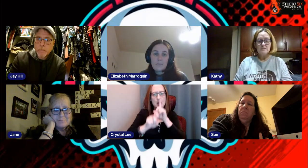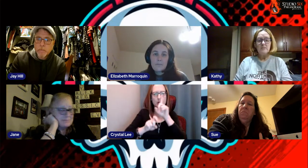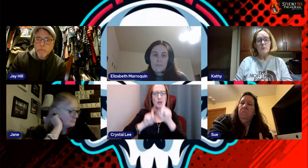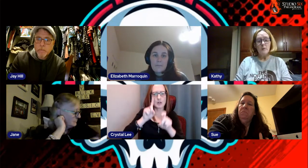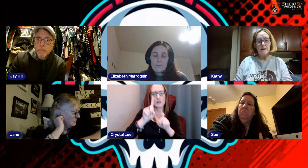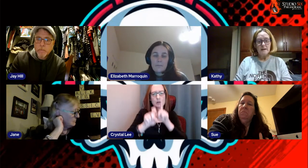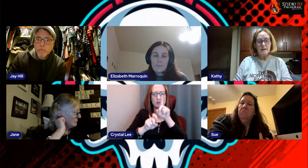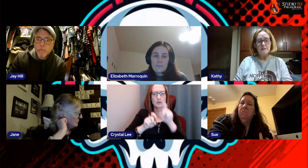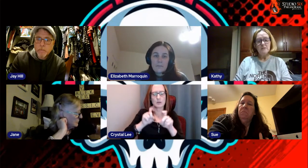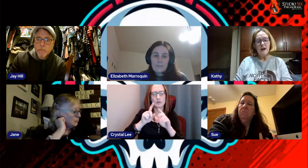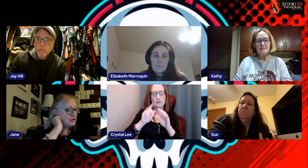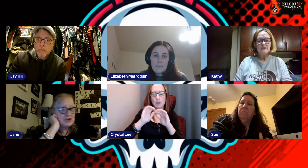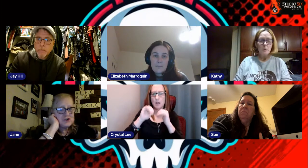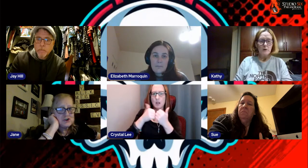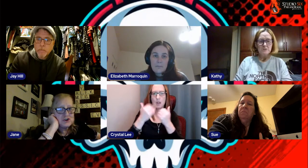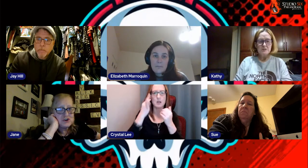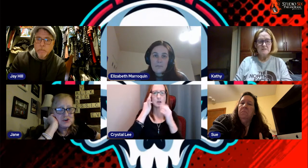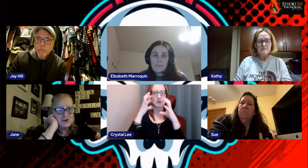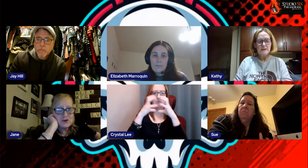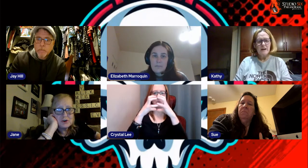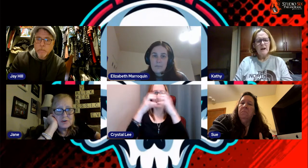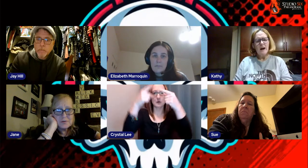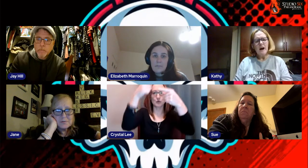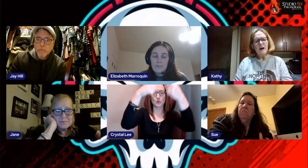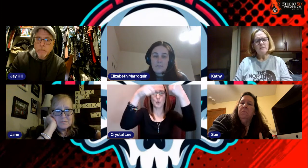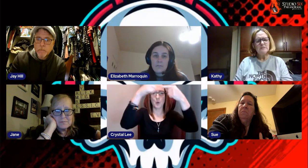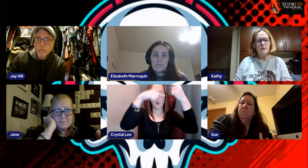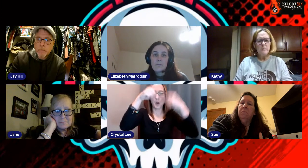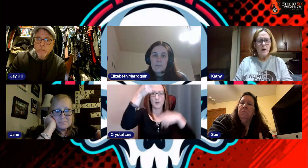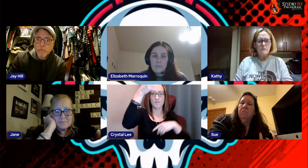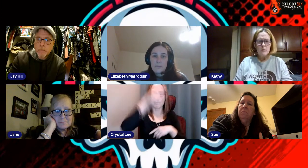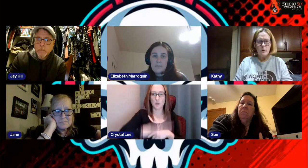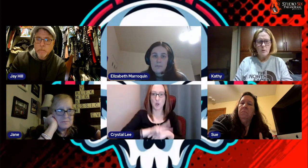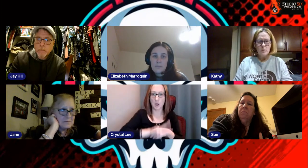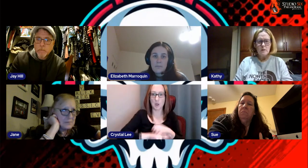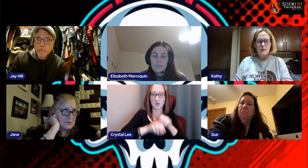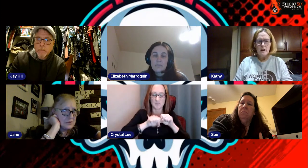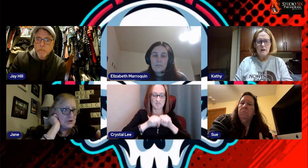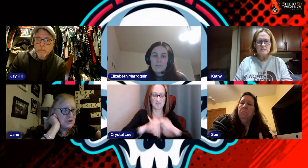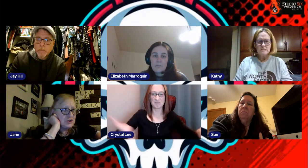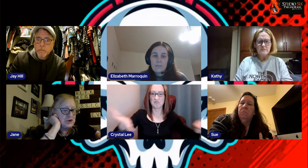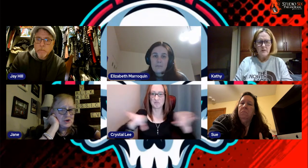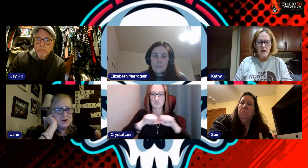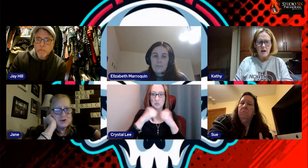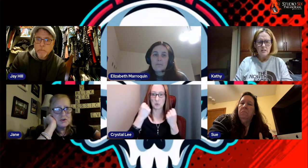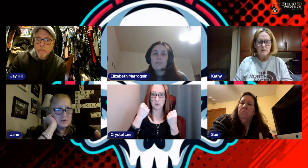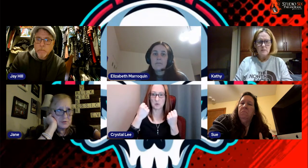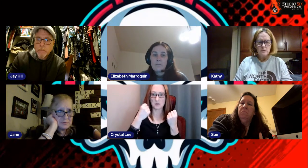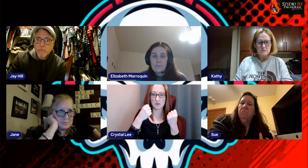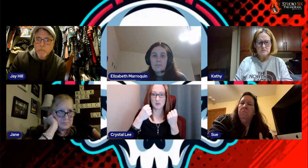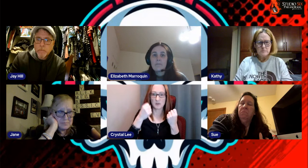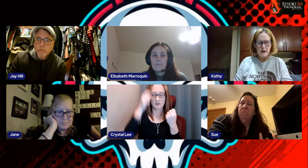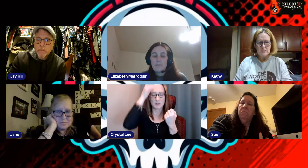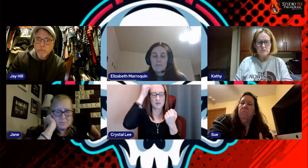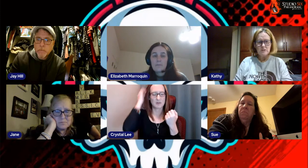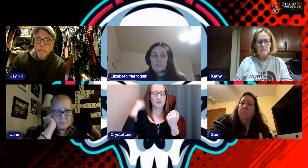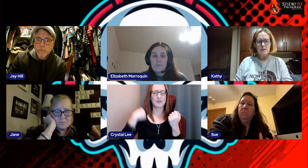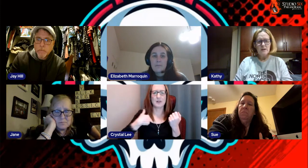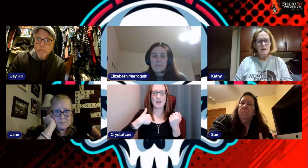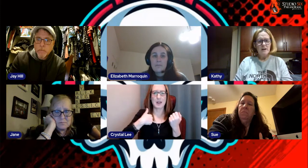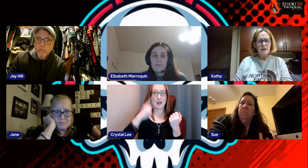And they're sitting there waiting. Yeah, asking question. How does that ball roll? How does it fall? little